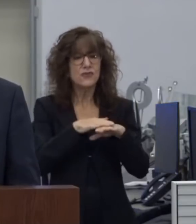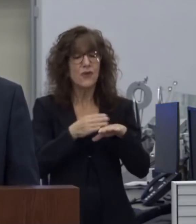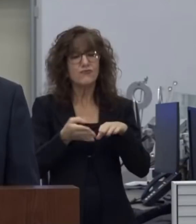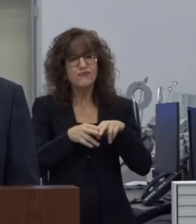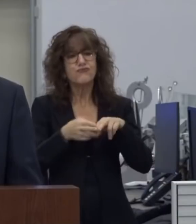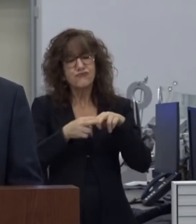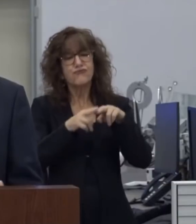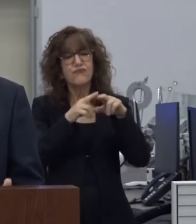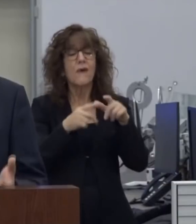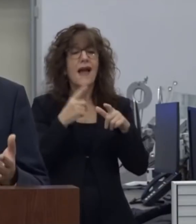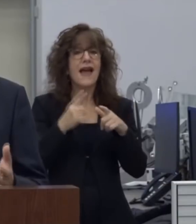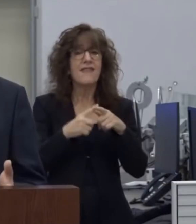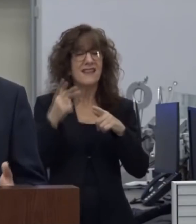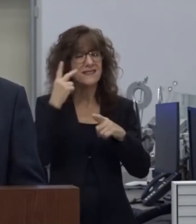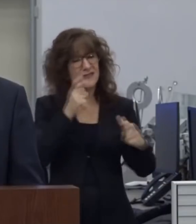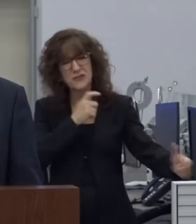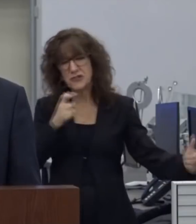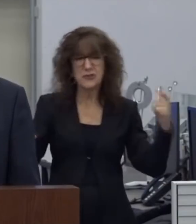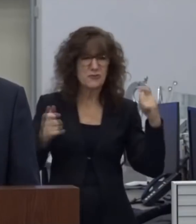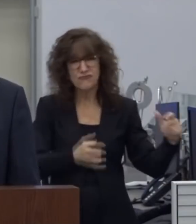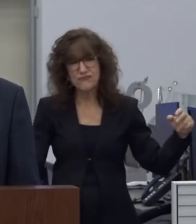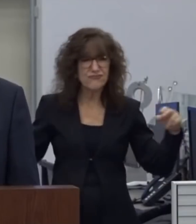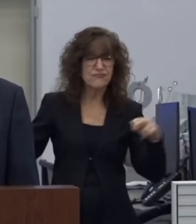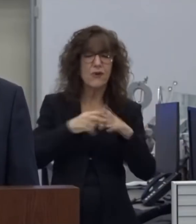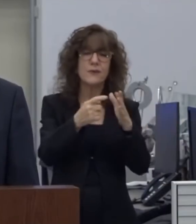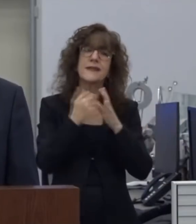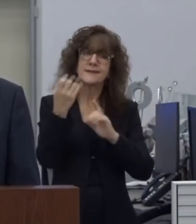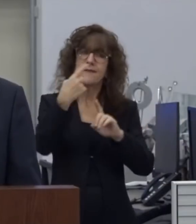up, and then you're going to see this huge surge. It's going to take a few